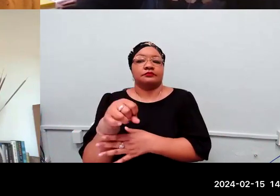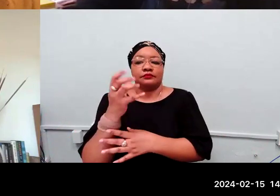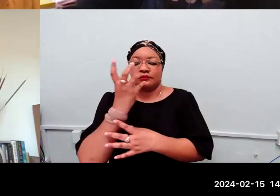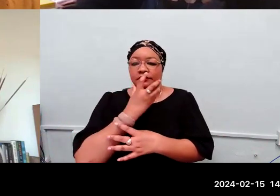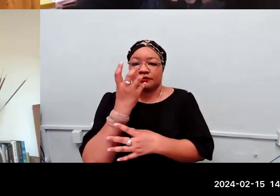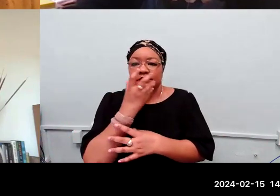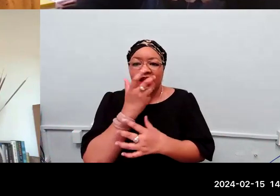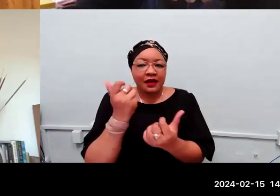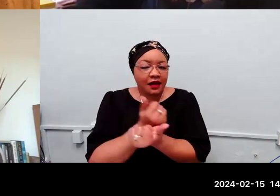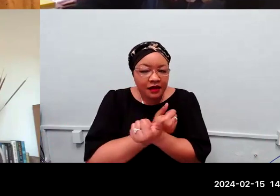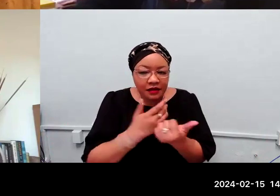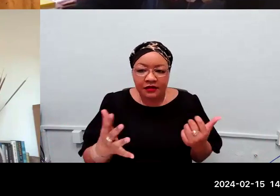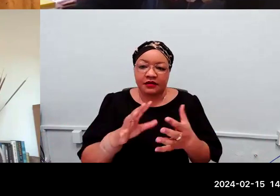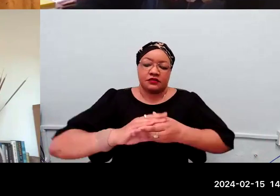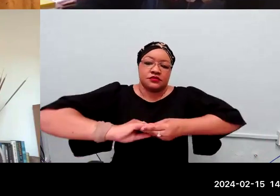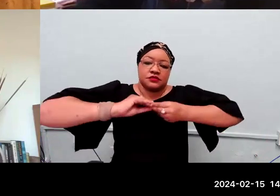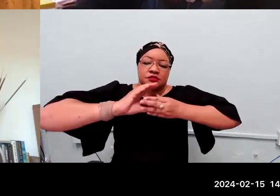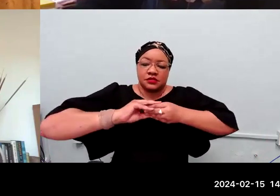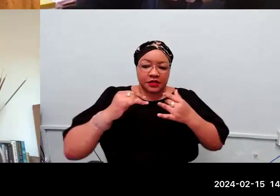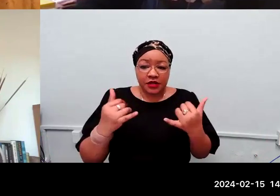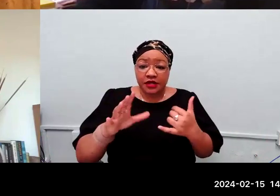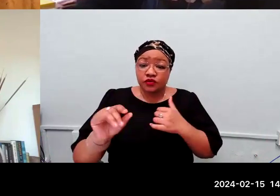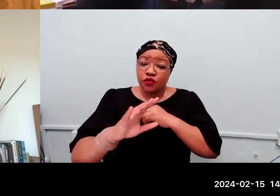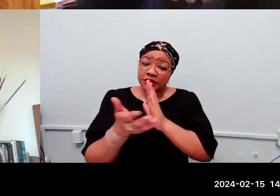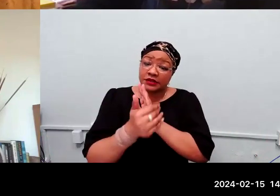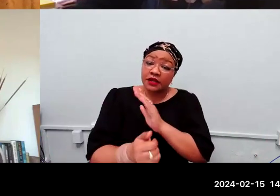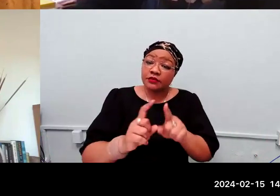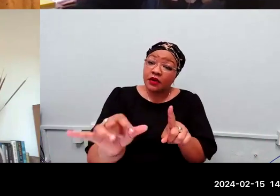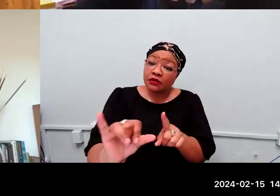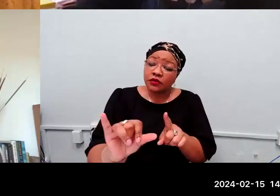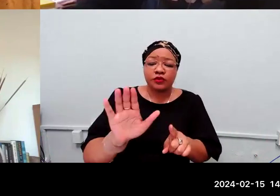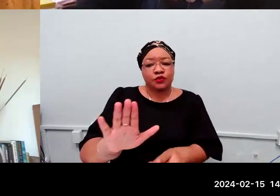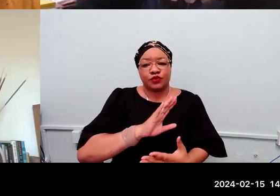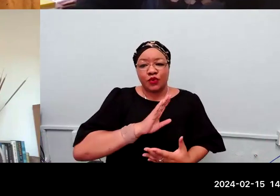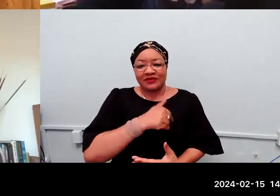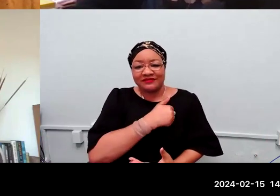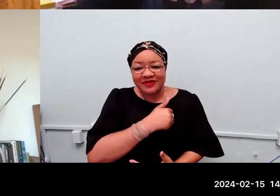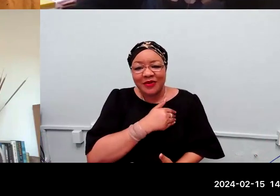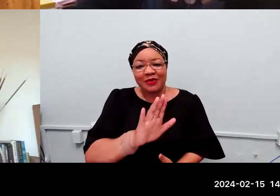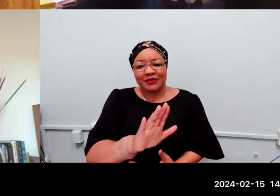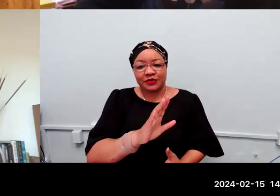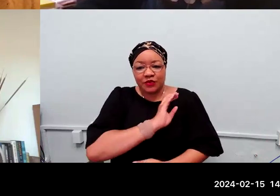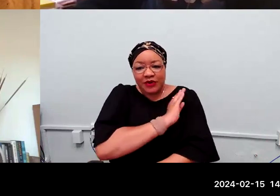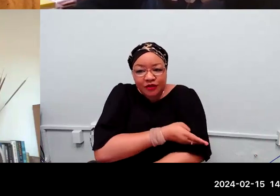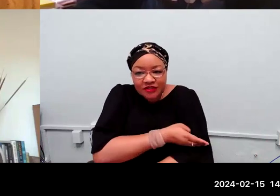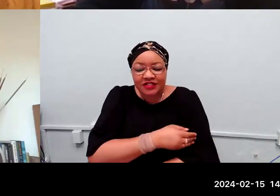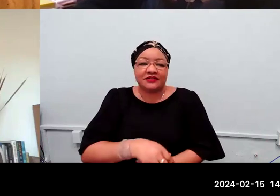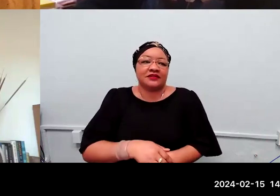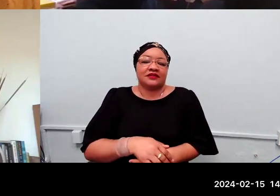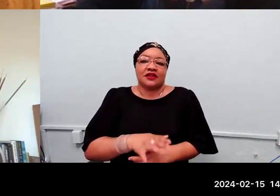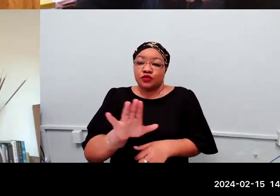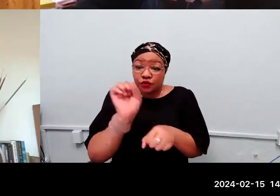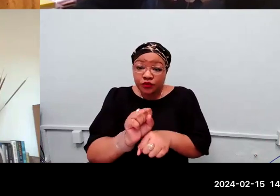presented today, and by your talent, but also just by your soul and your energy and what you're doing and what you do with your